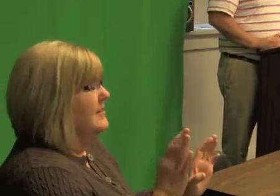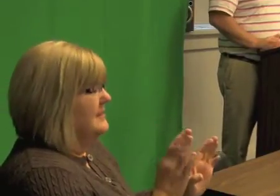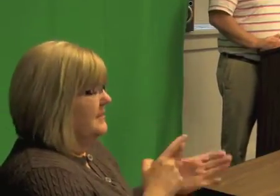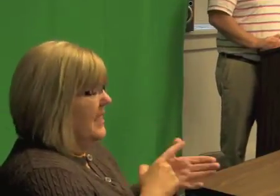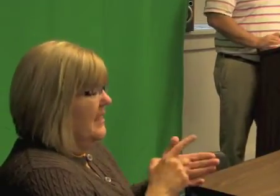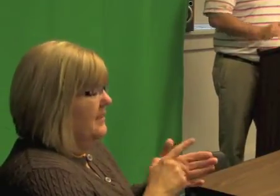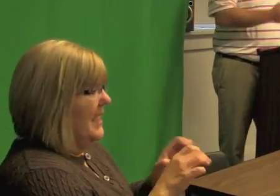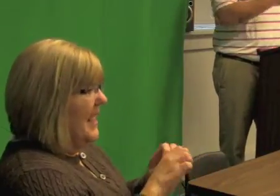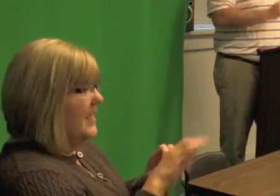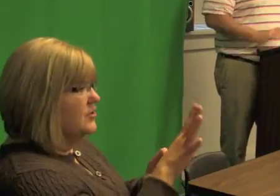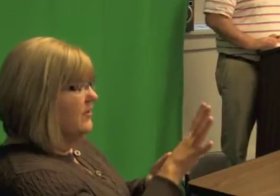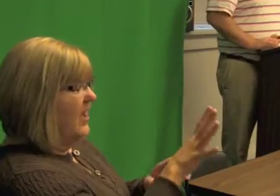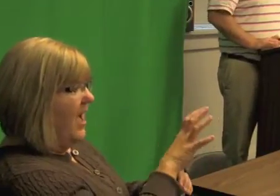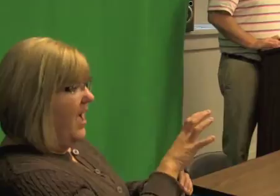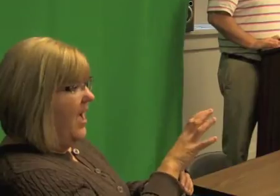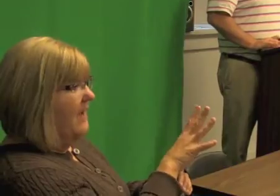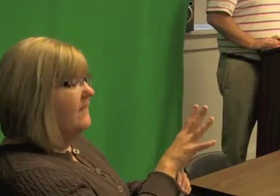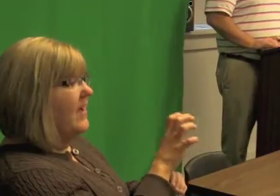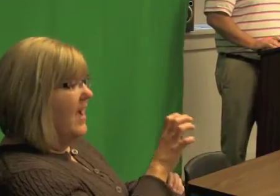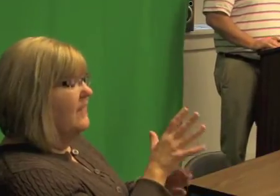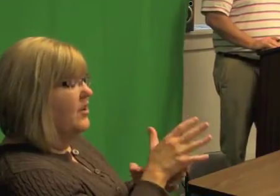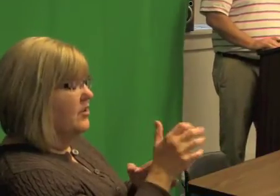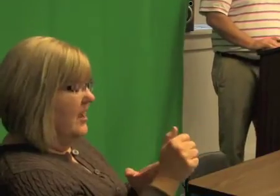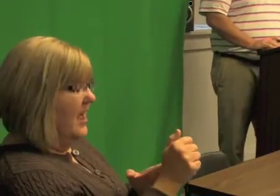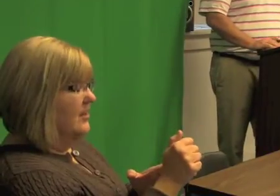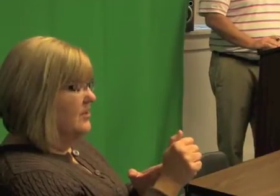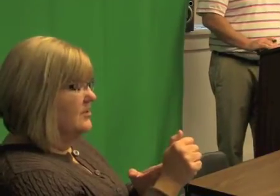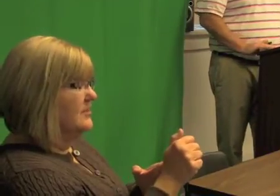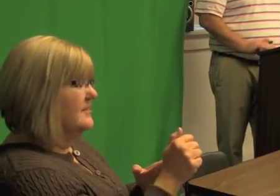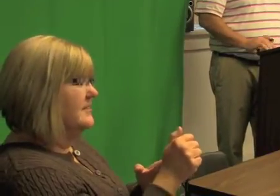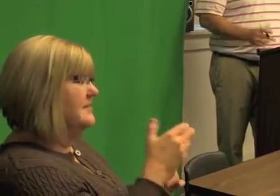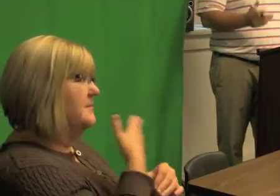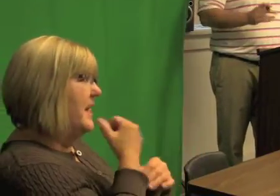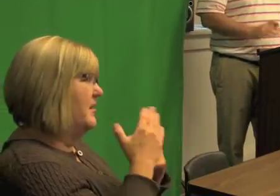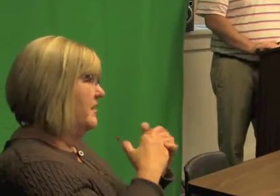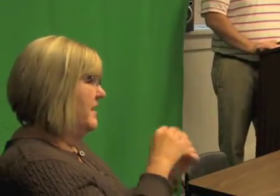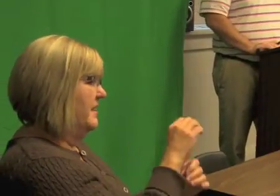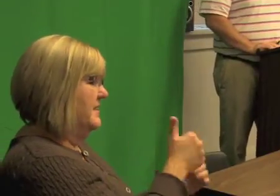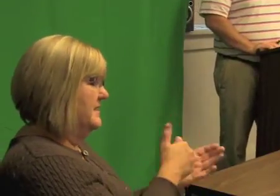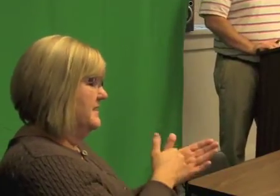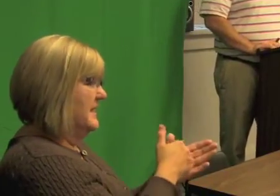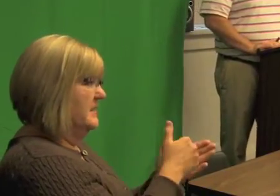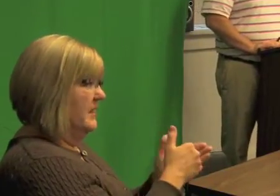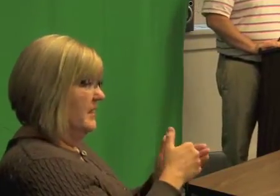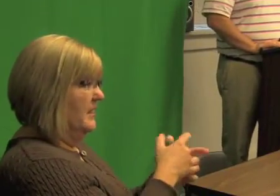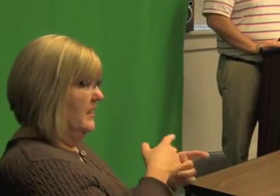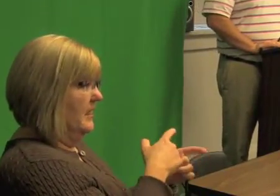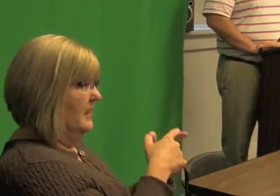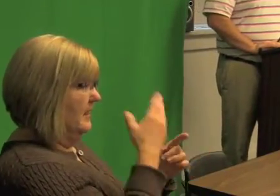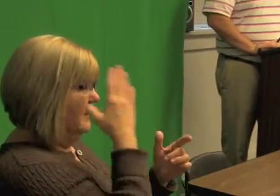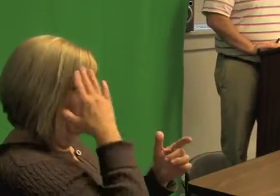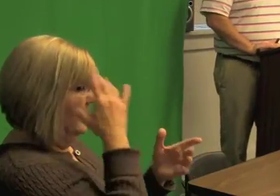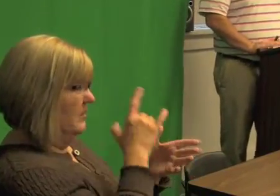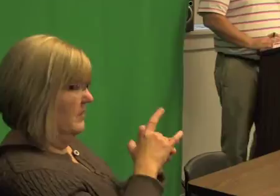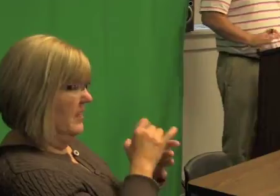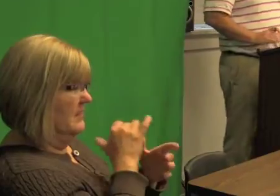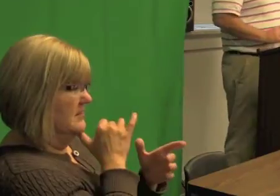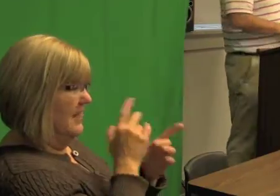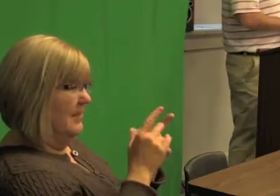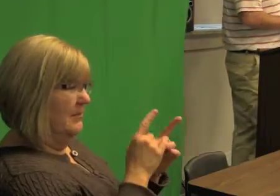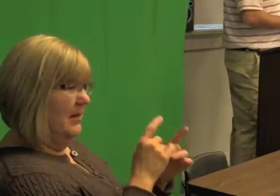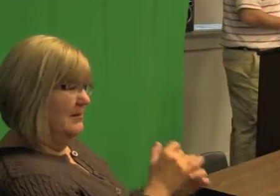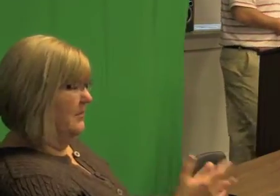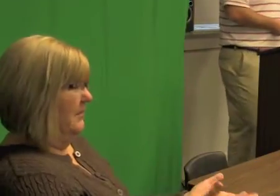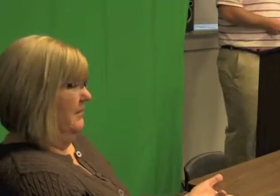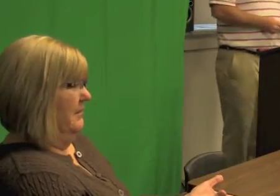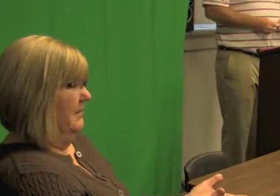extra $500 because it's better than the 10 million pixels. Well, and then you do your product research and realize that's not even possible.